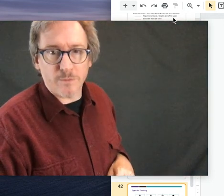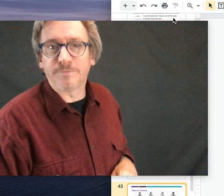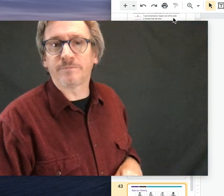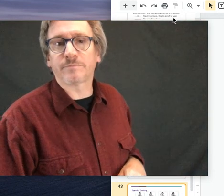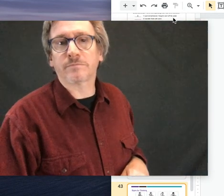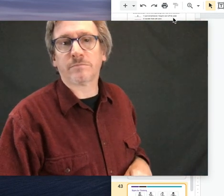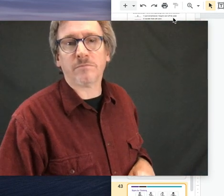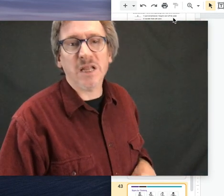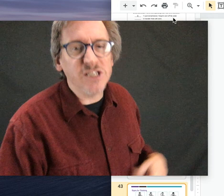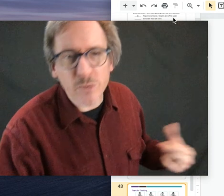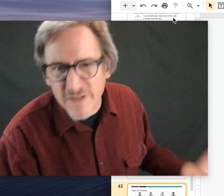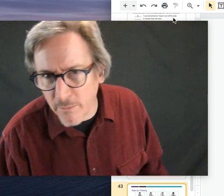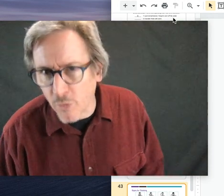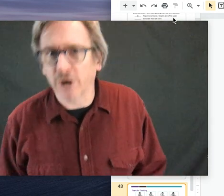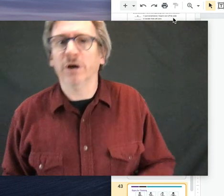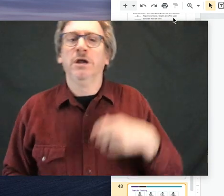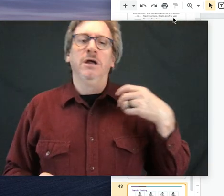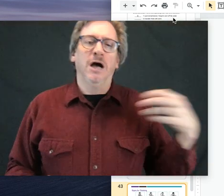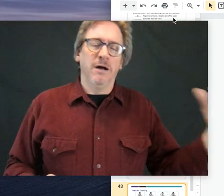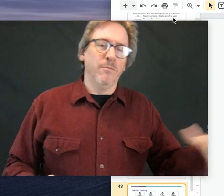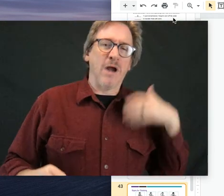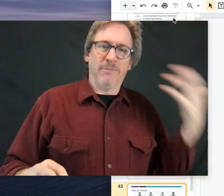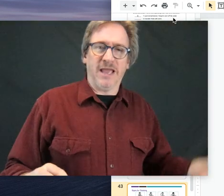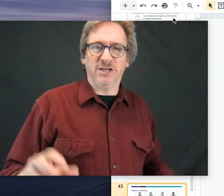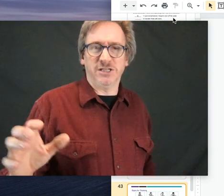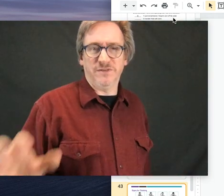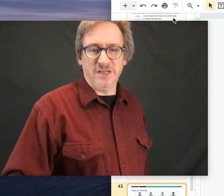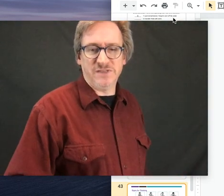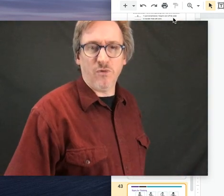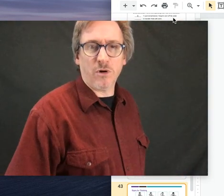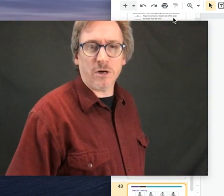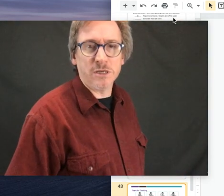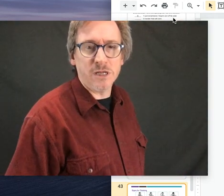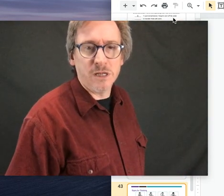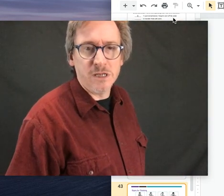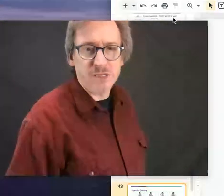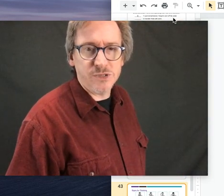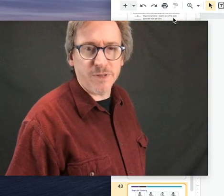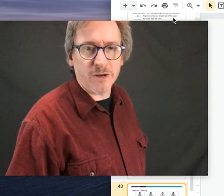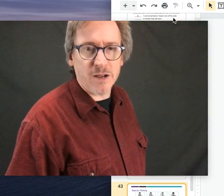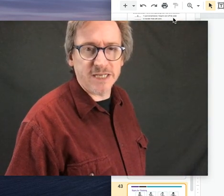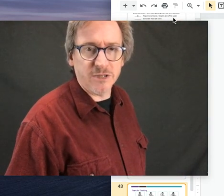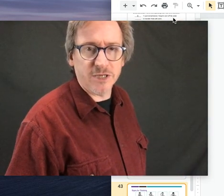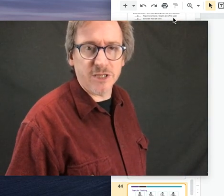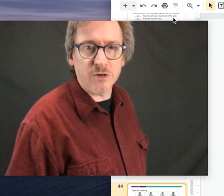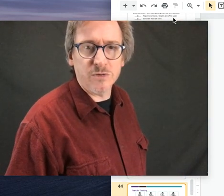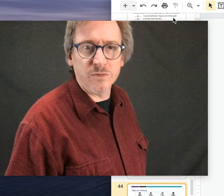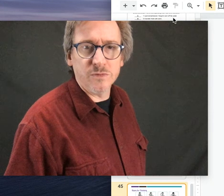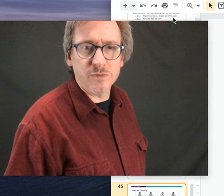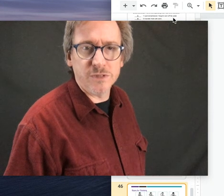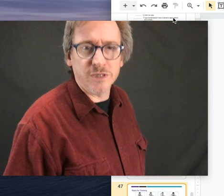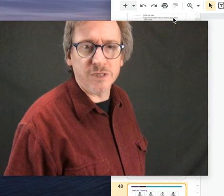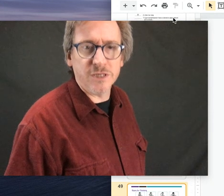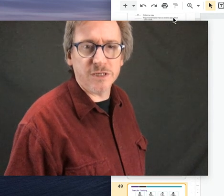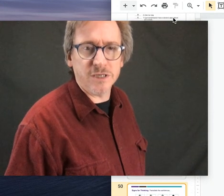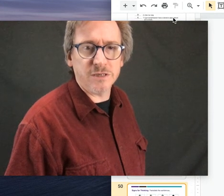Cool. So we've got more applications of these four. So play around, take a look at